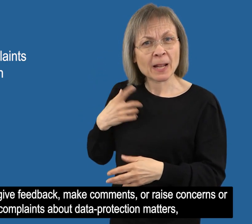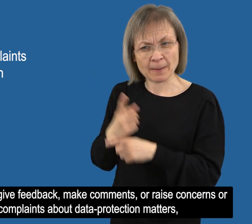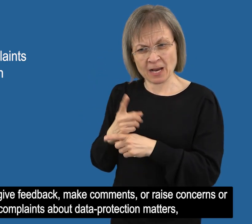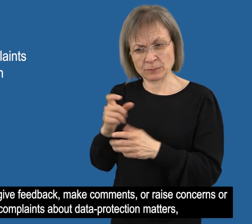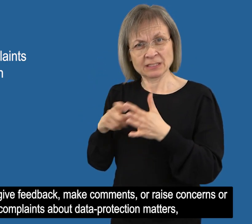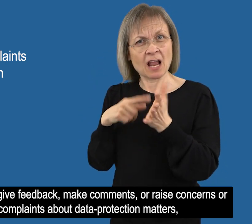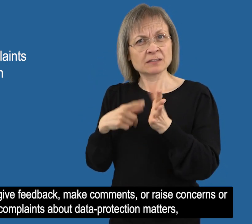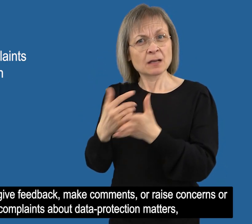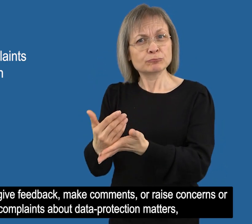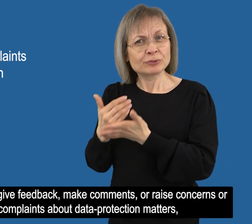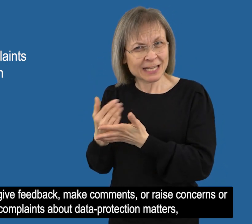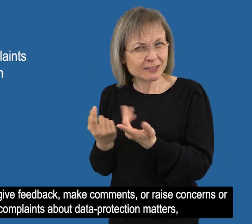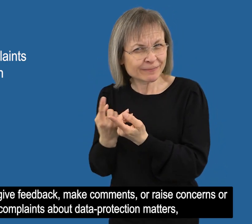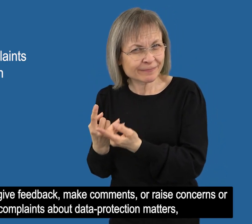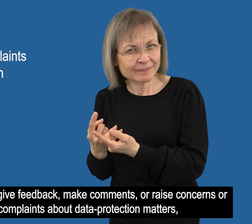complaints about data protection matters,